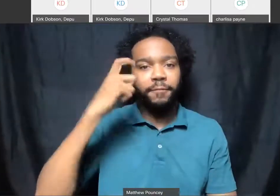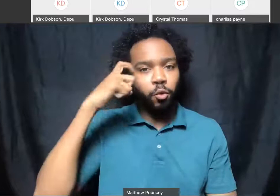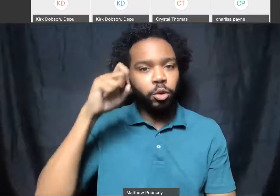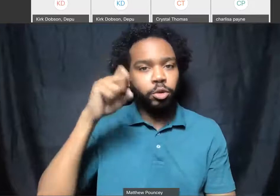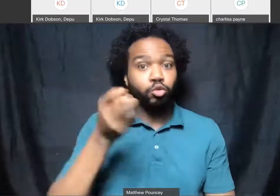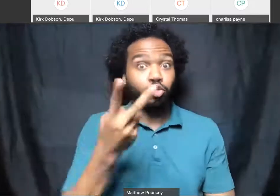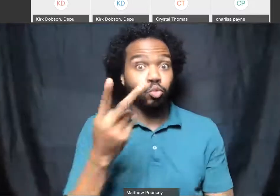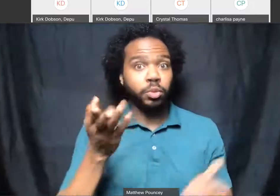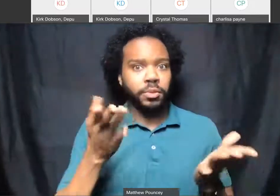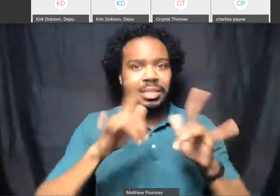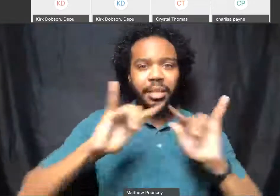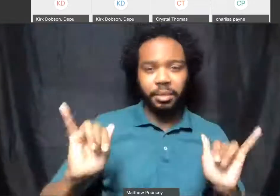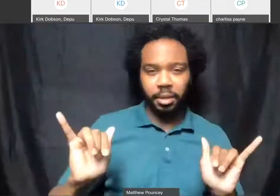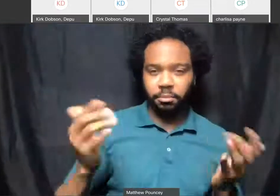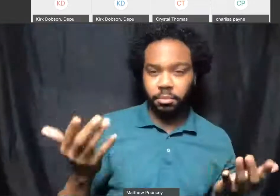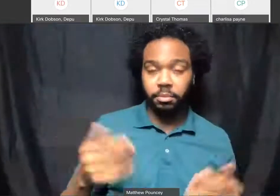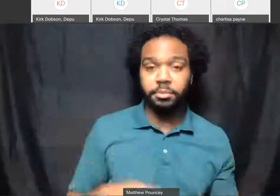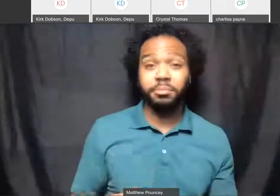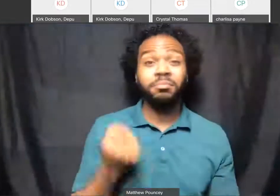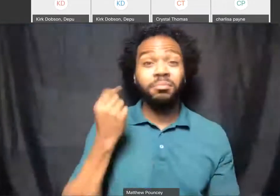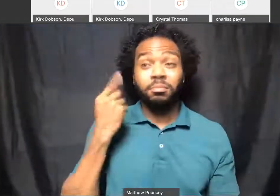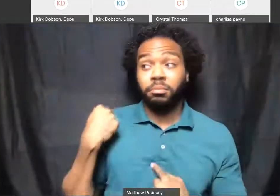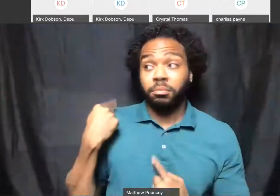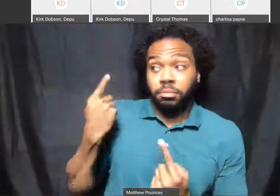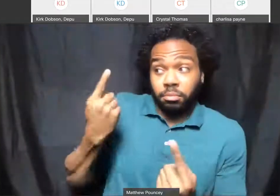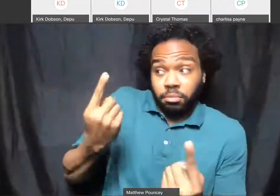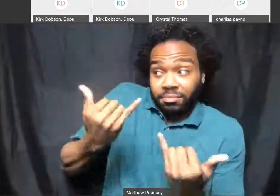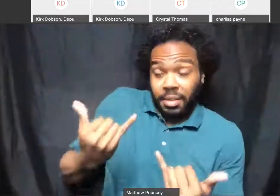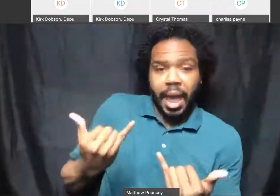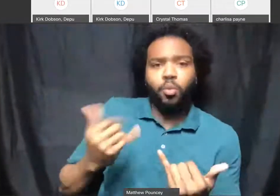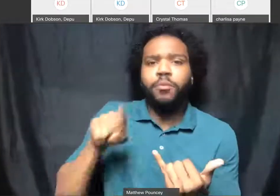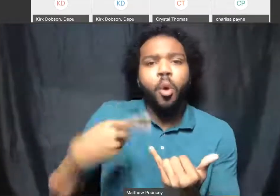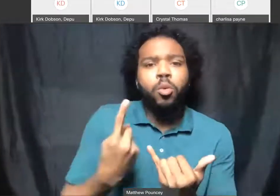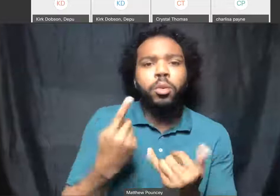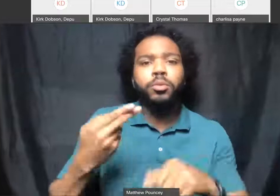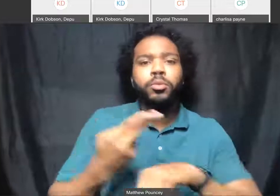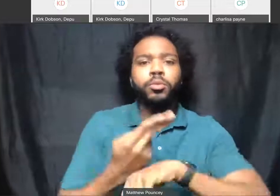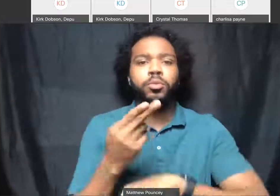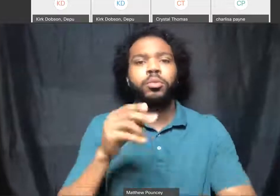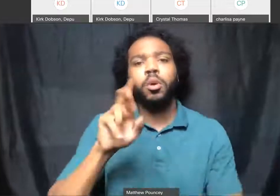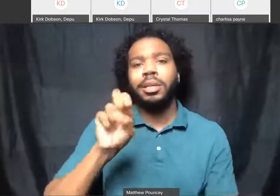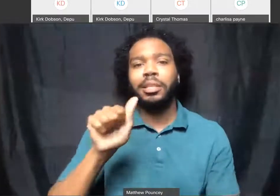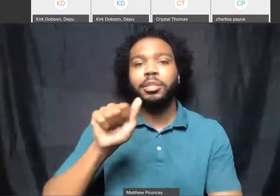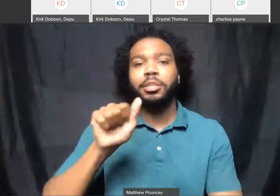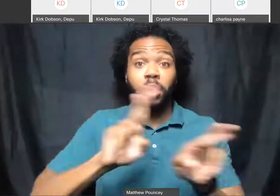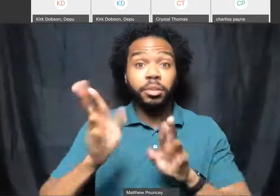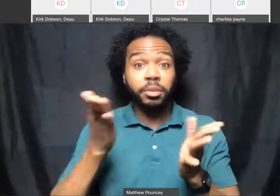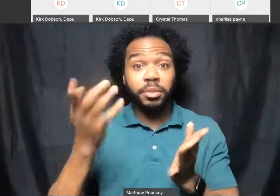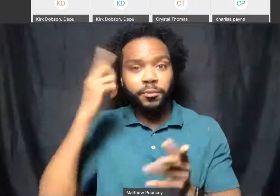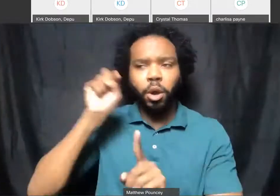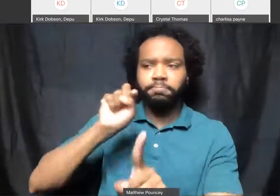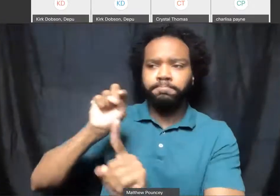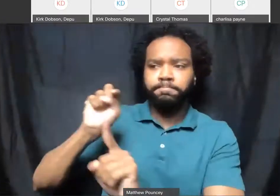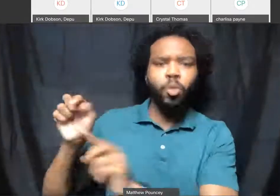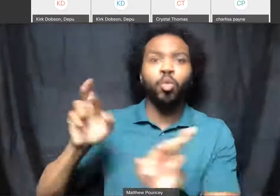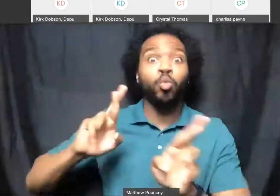As a practice up until now, we've only used RSA job readiness for people who were sort of closer to ready, and